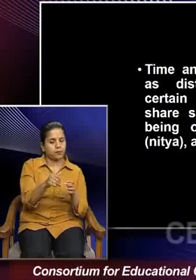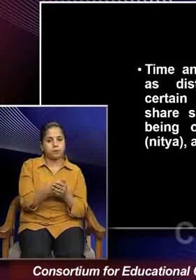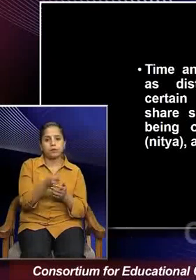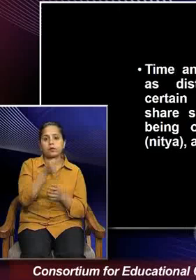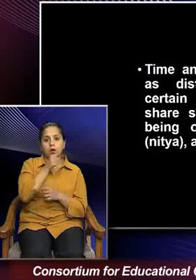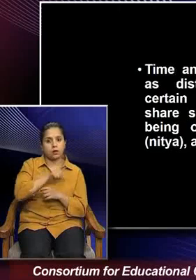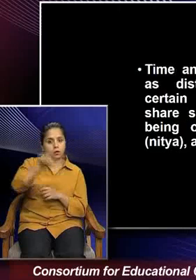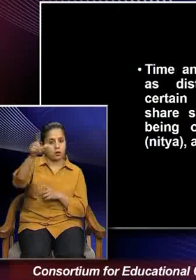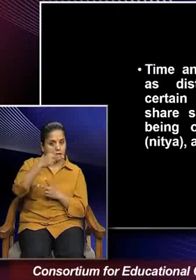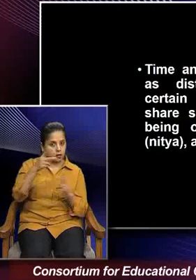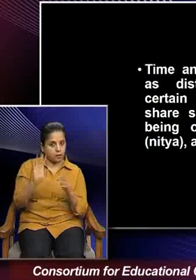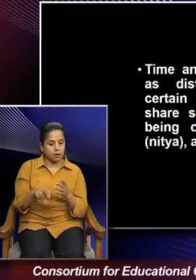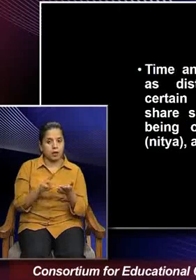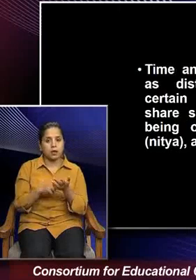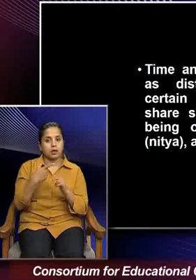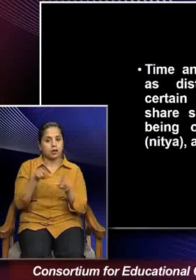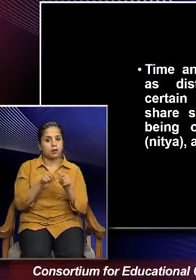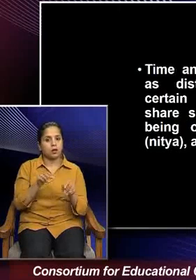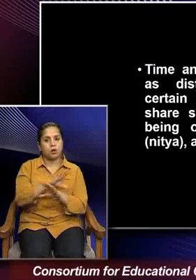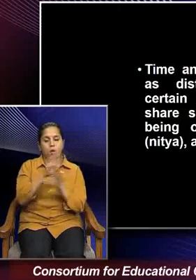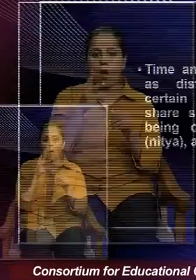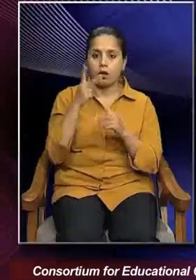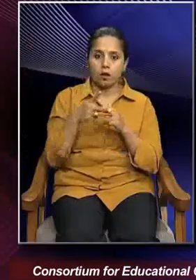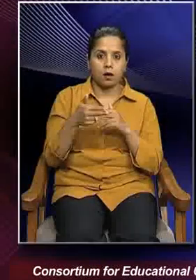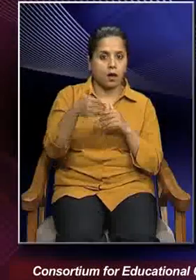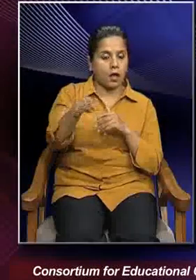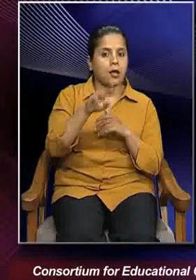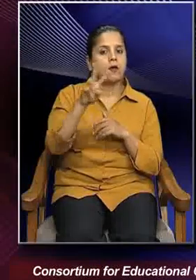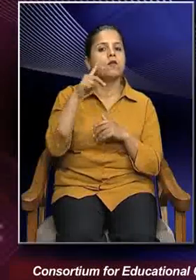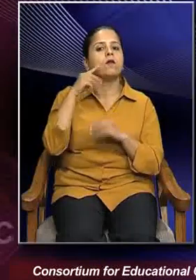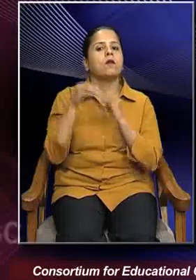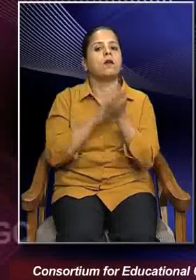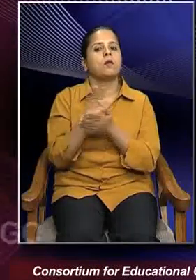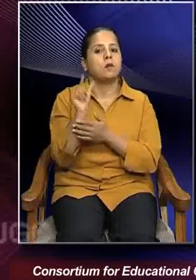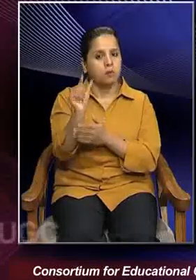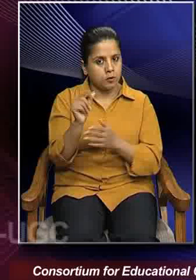eternal, nitya, and all pervading, which is vibhu.